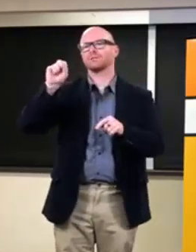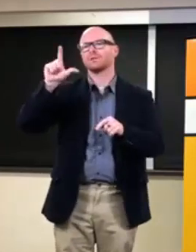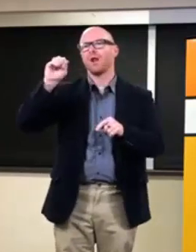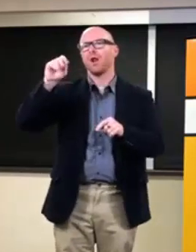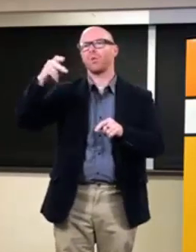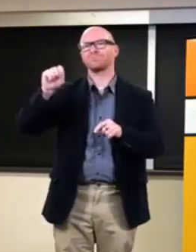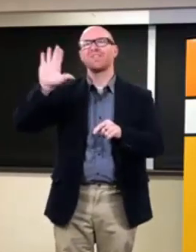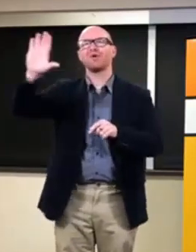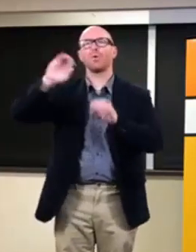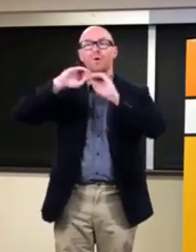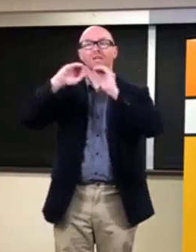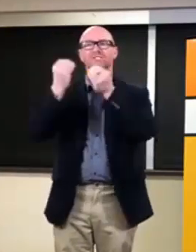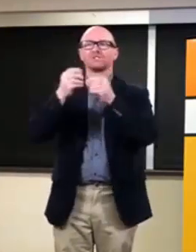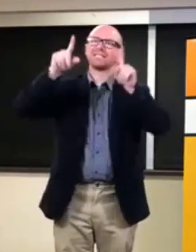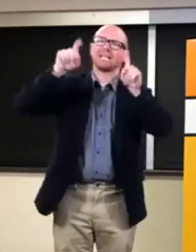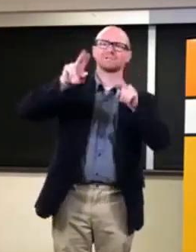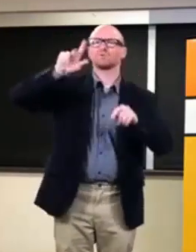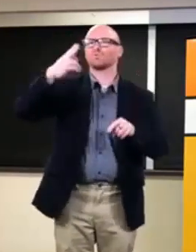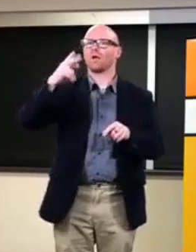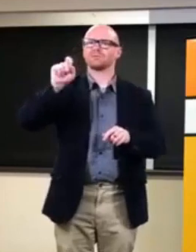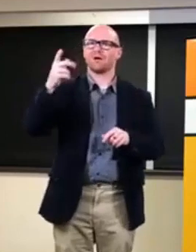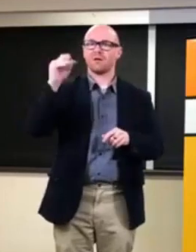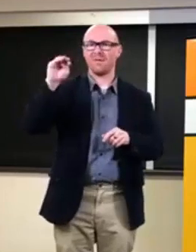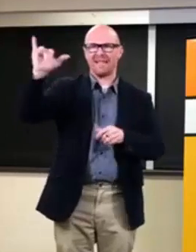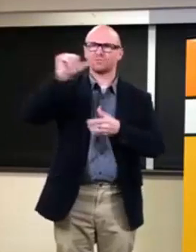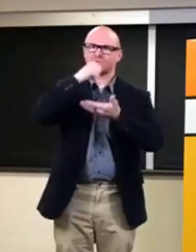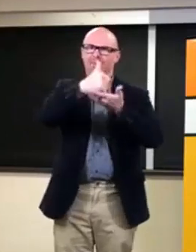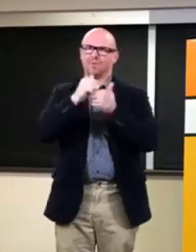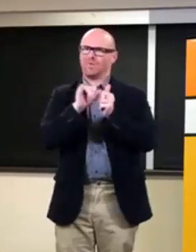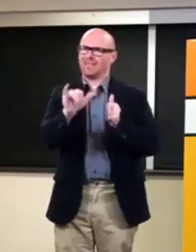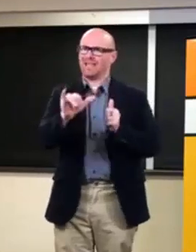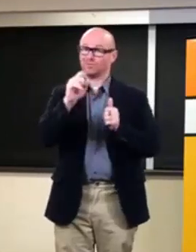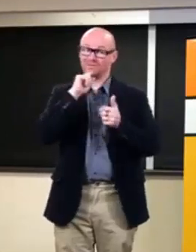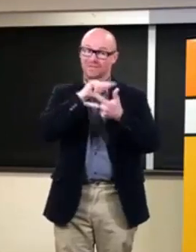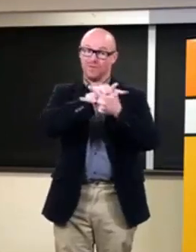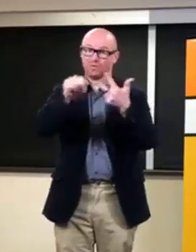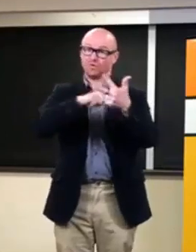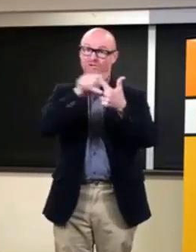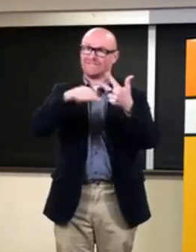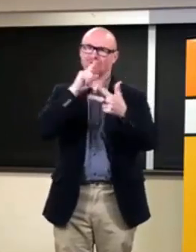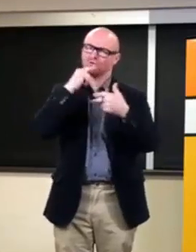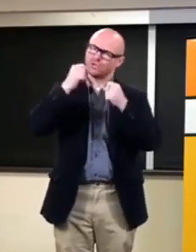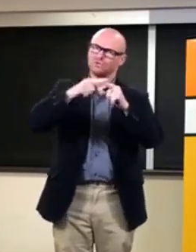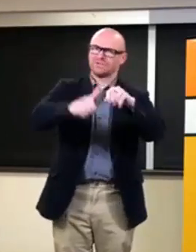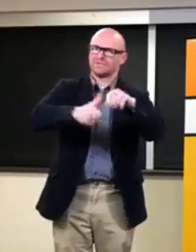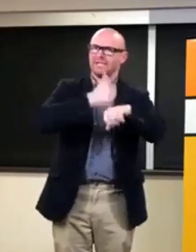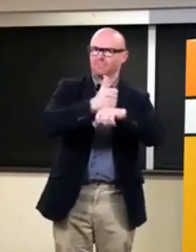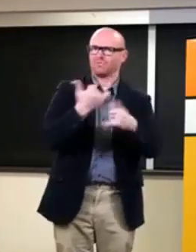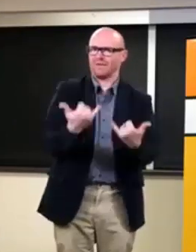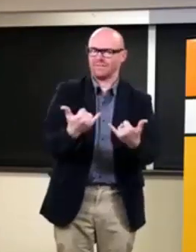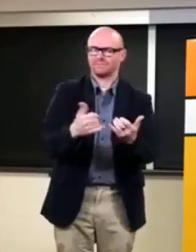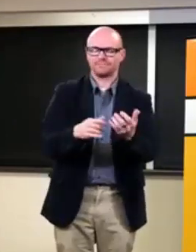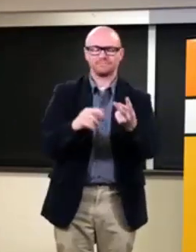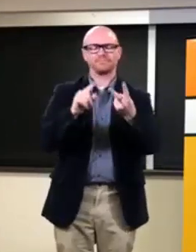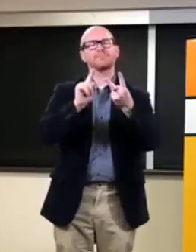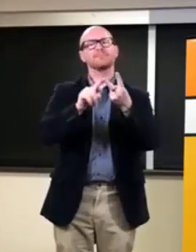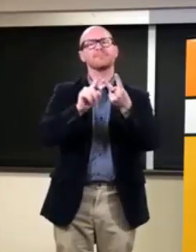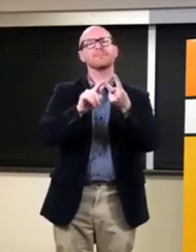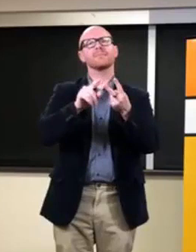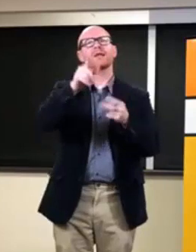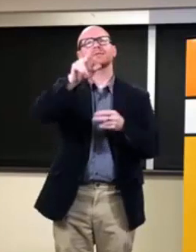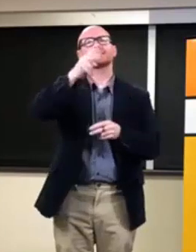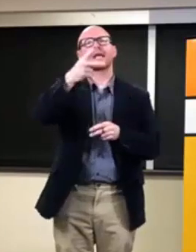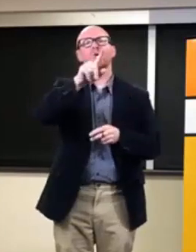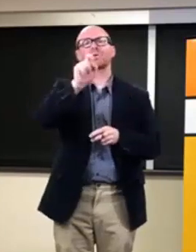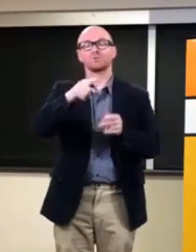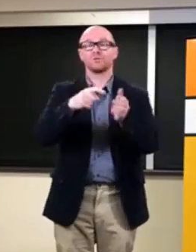collection sites and get those set up this week. The other question is about kind of criteria for testing. So we have worked directly